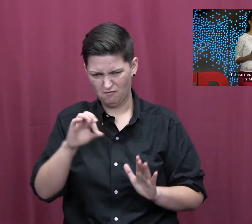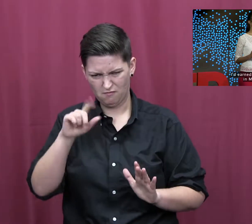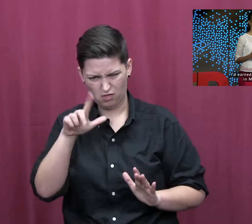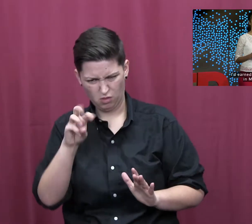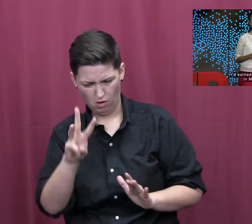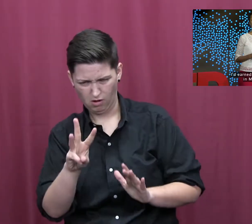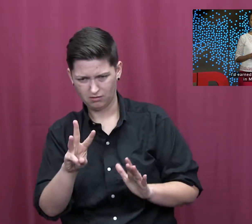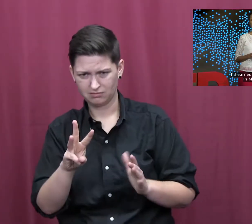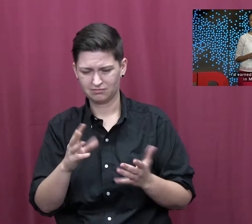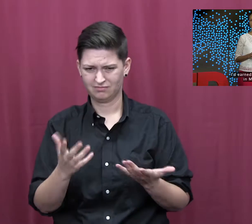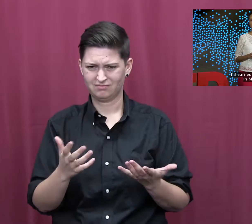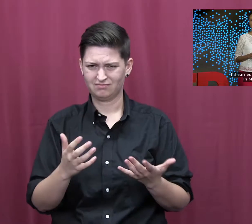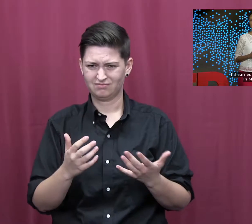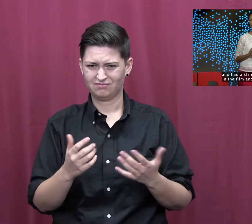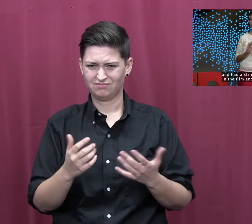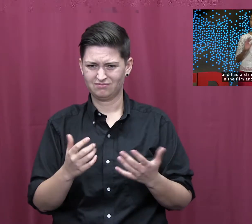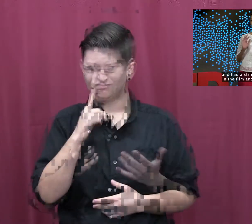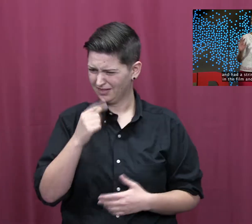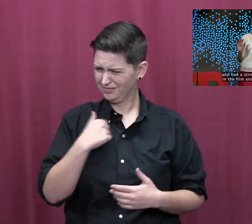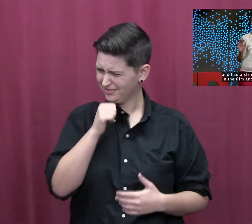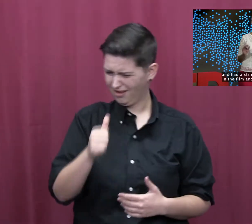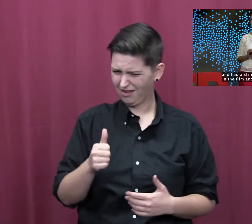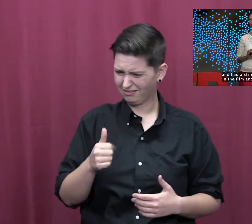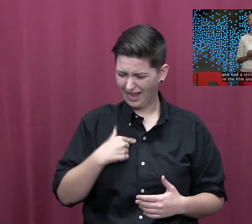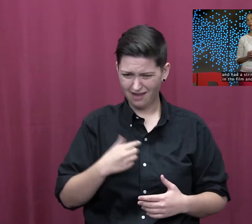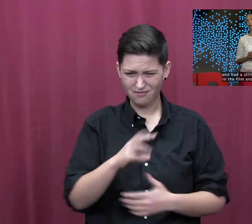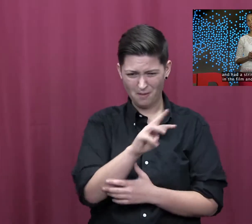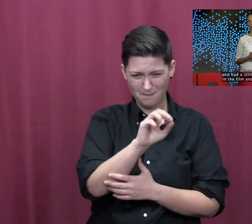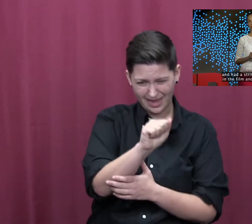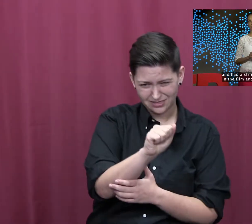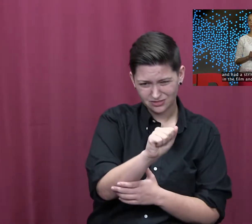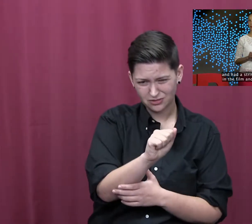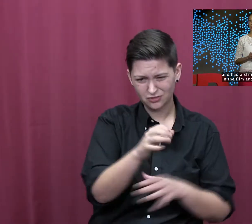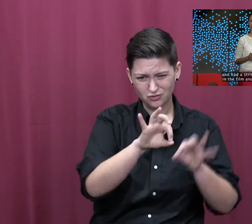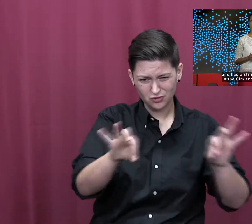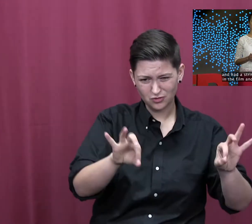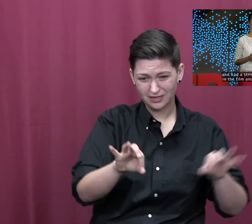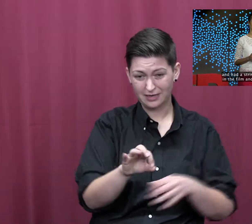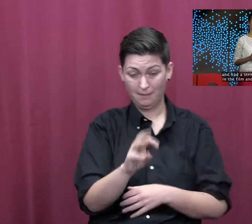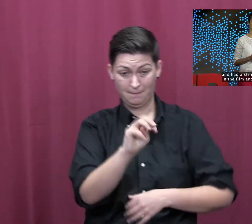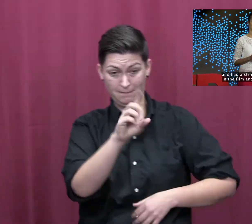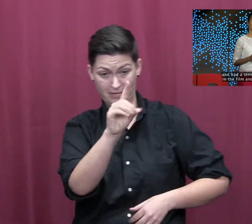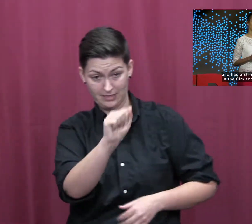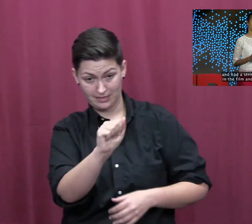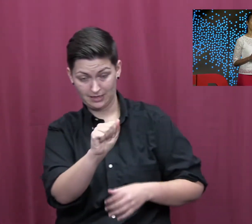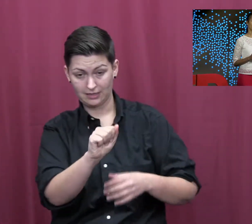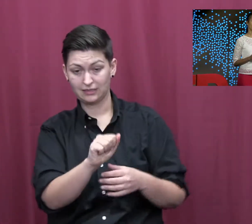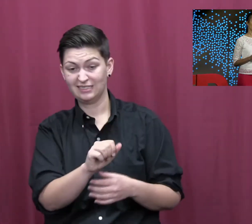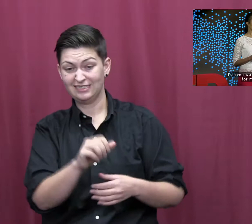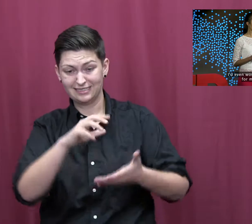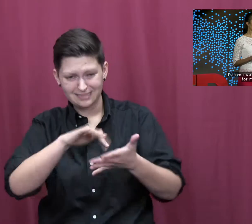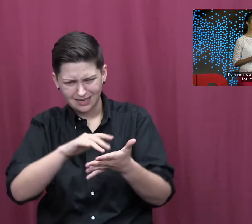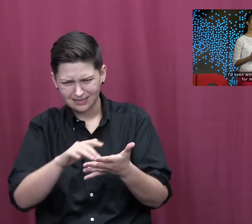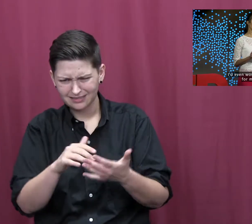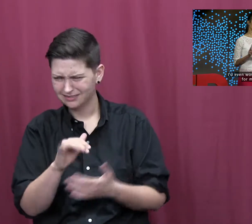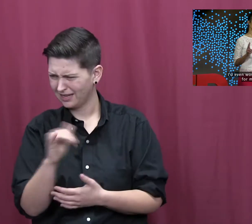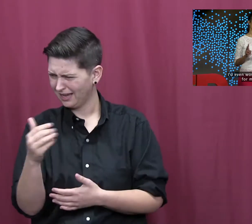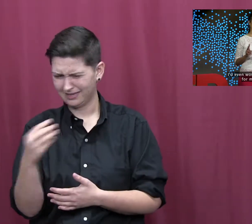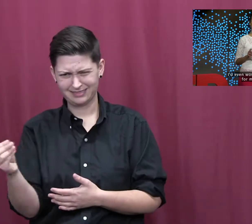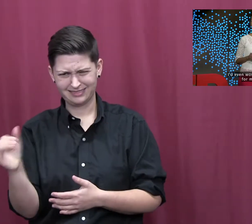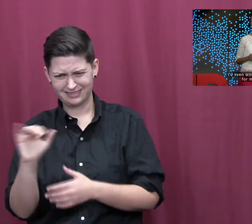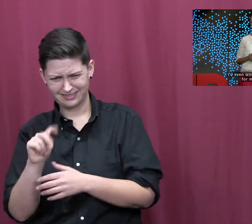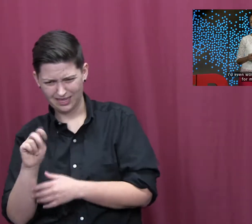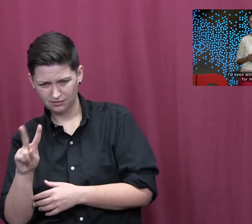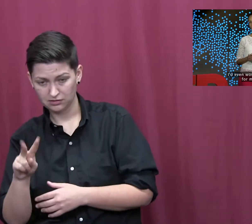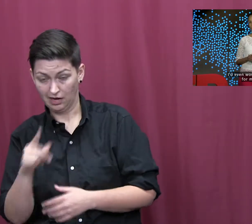earned a master's degree in media studies and had a string of high-profile jobs in the film and television industries. I'd even won 2